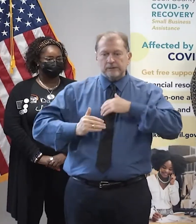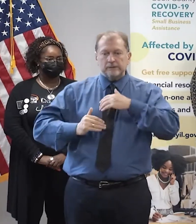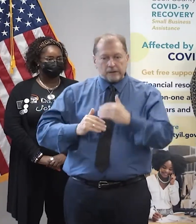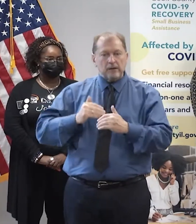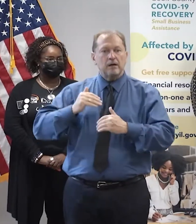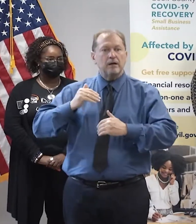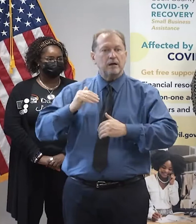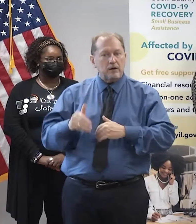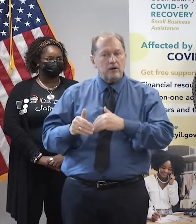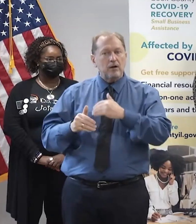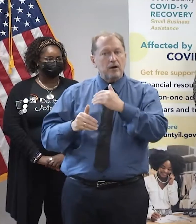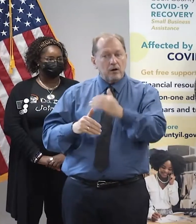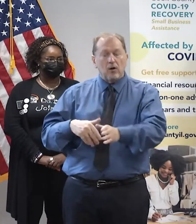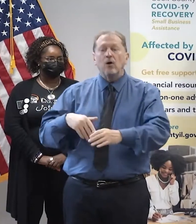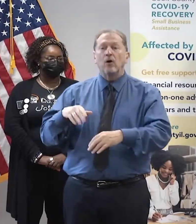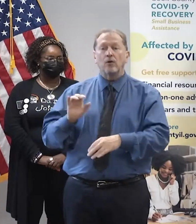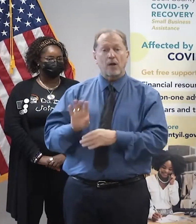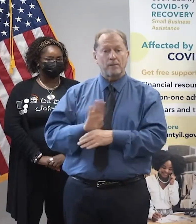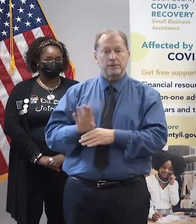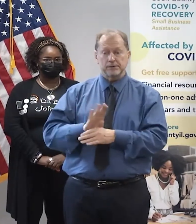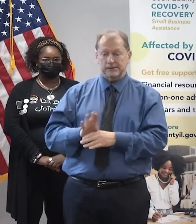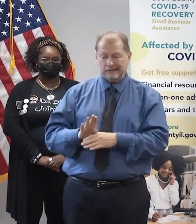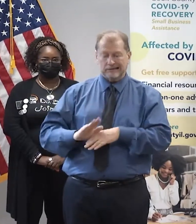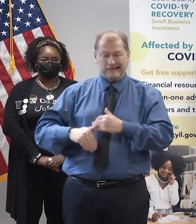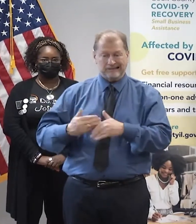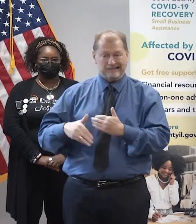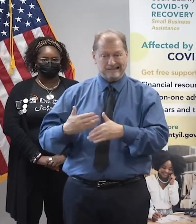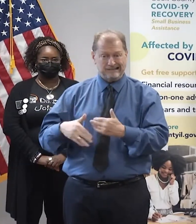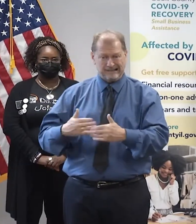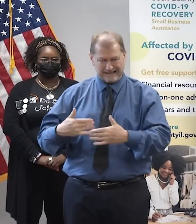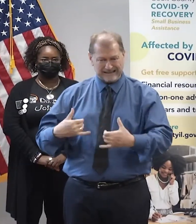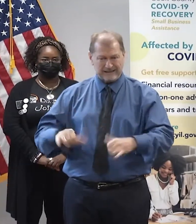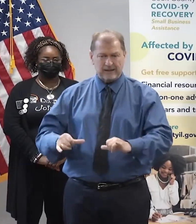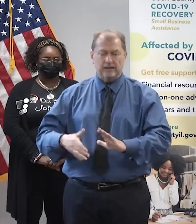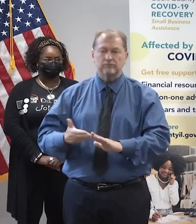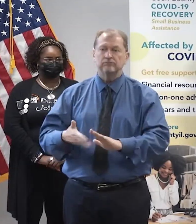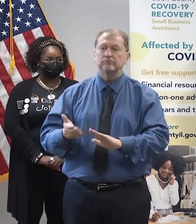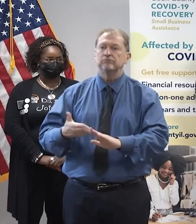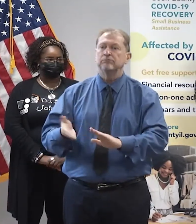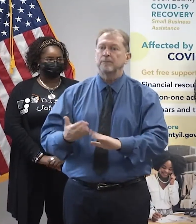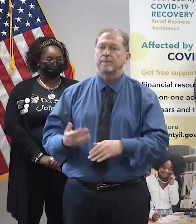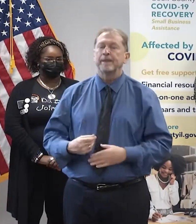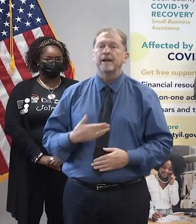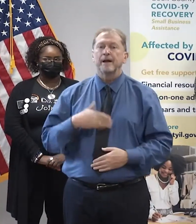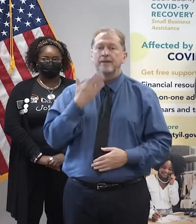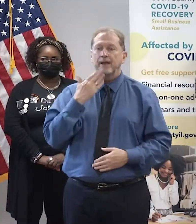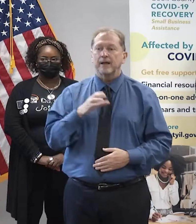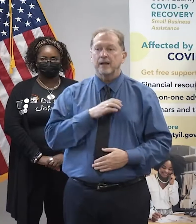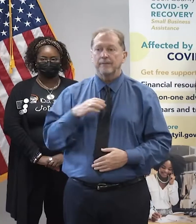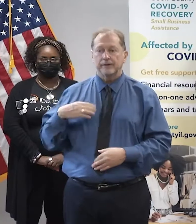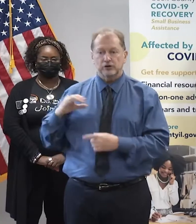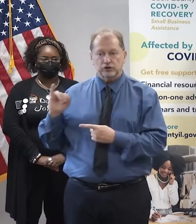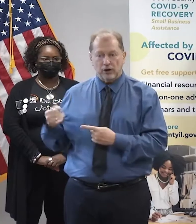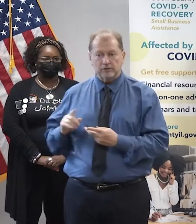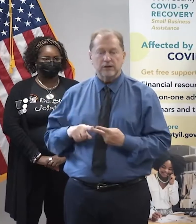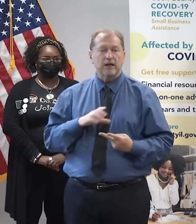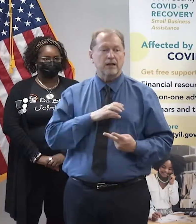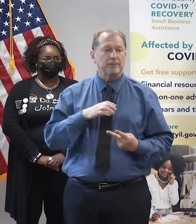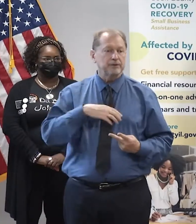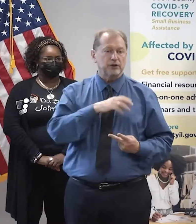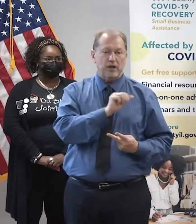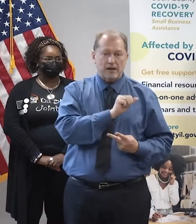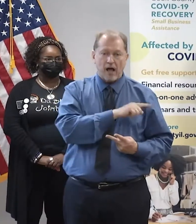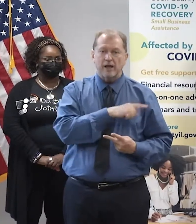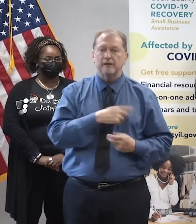and helping our businesses thrive during this time. I want to thank Commissioner Johnson and Commissioner Anaya for joining us